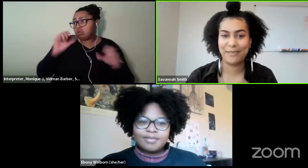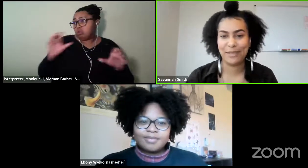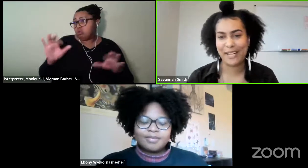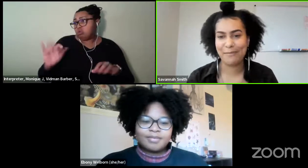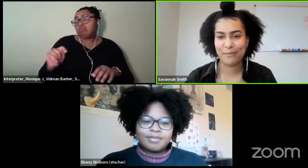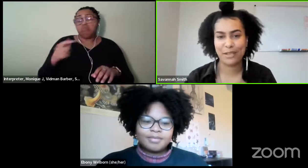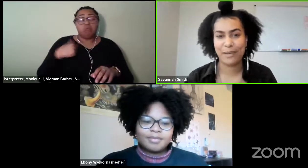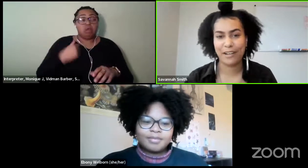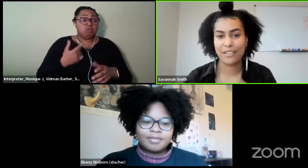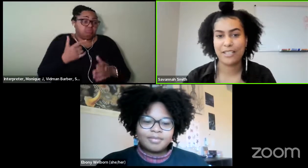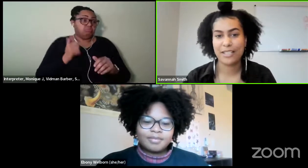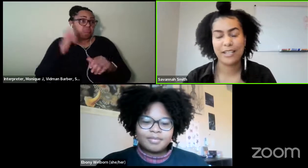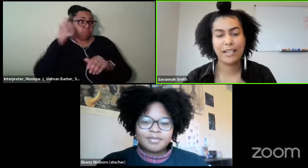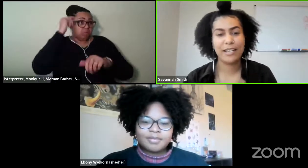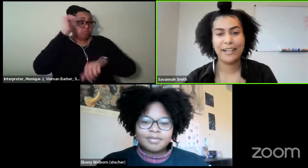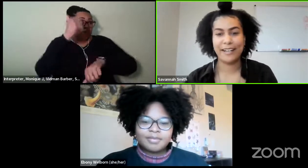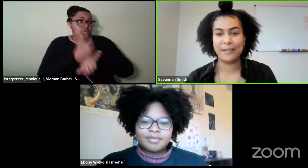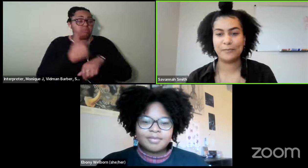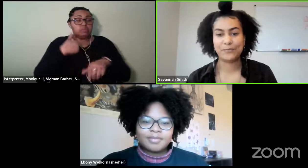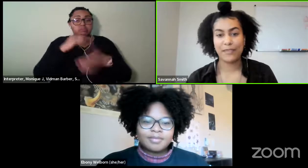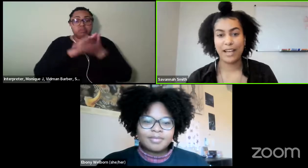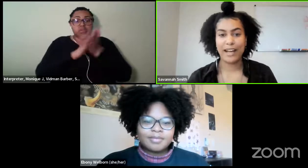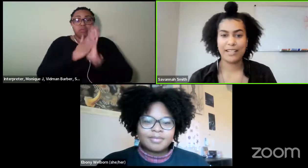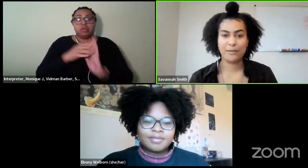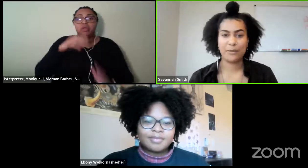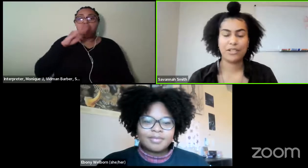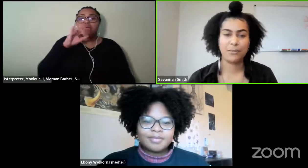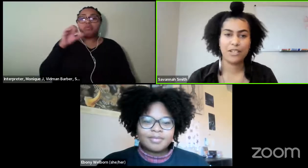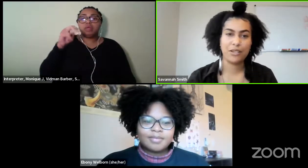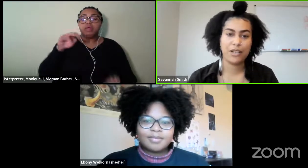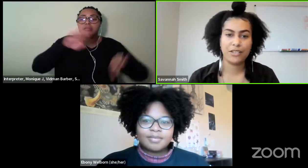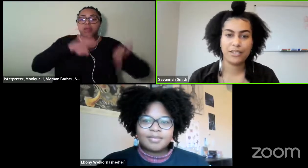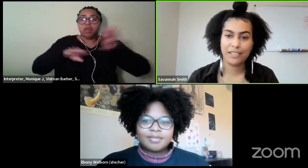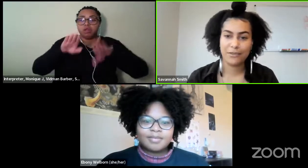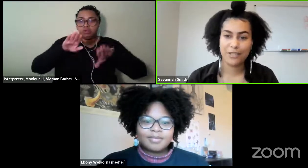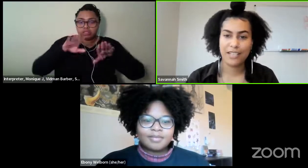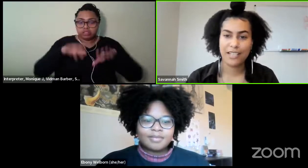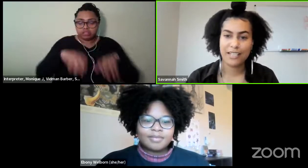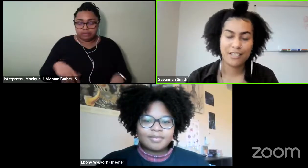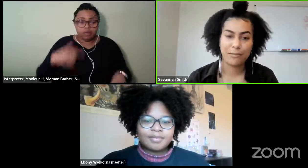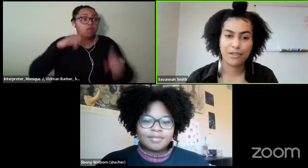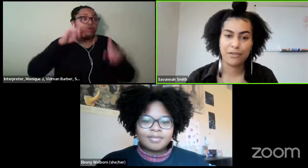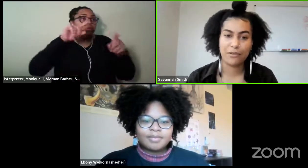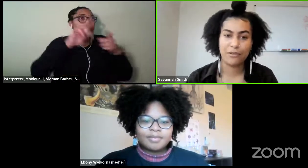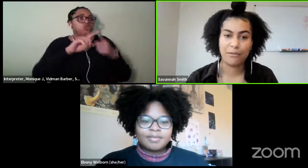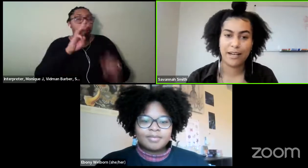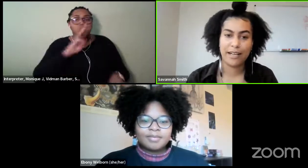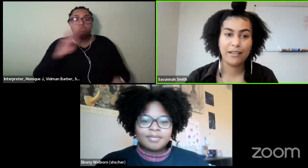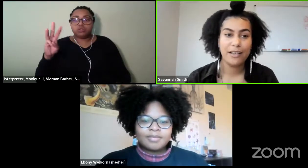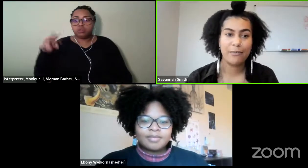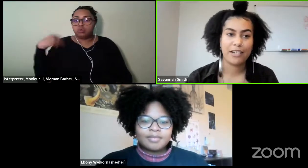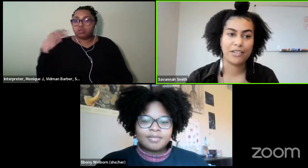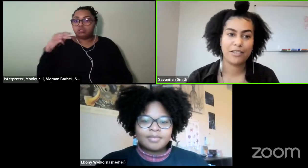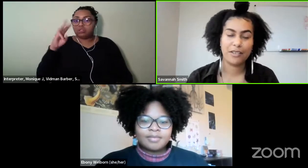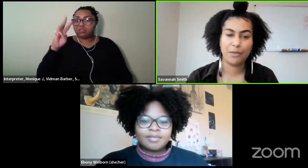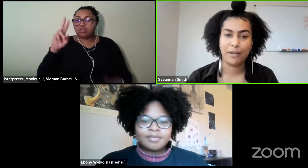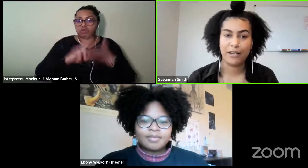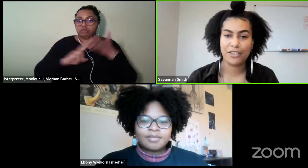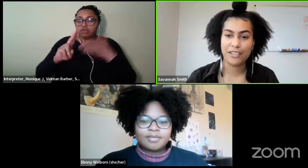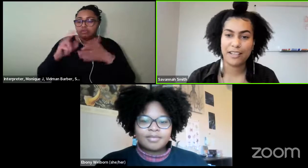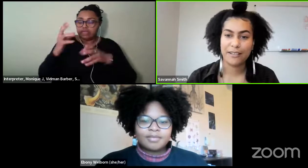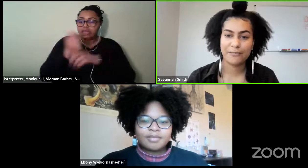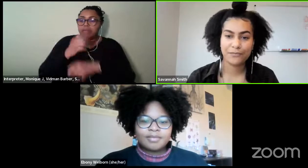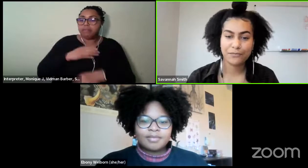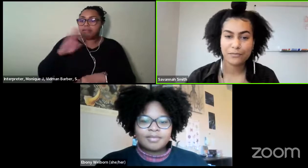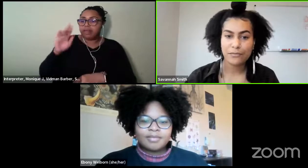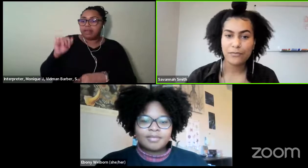mind on becoming a marine biologist. I ended up going to Western Washington University to pursue my bachelor's in marine